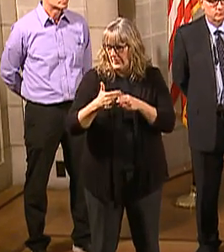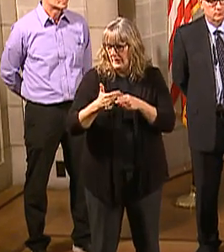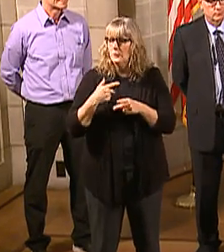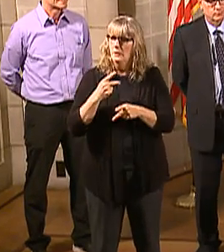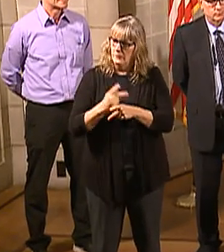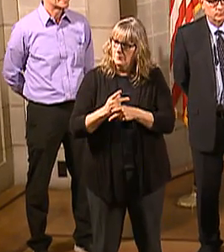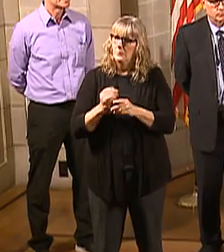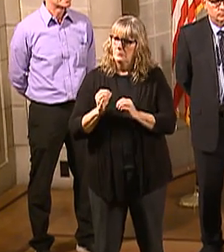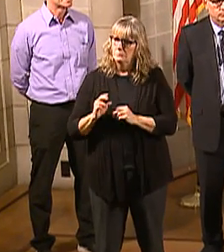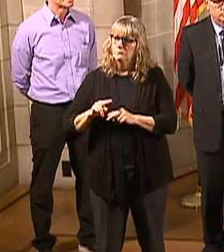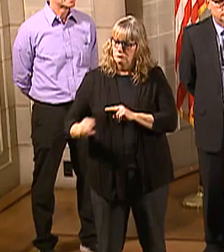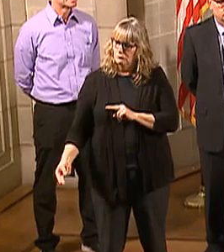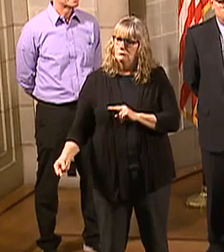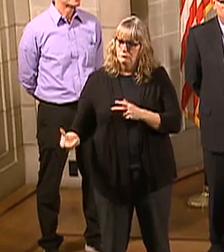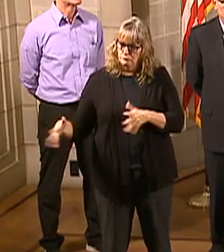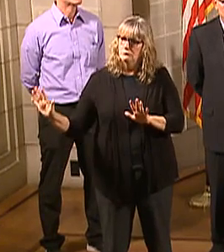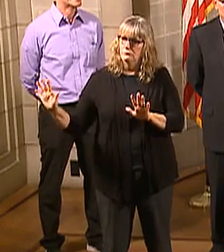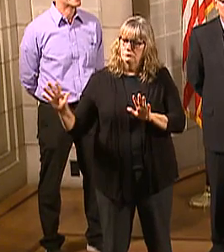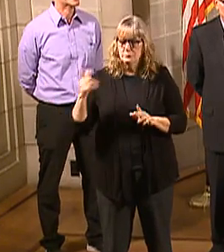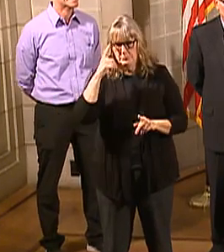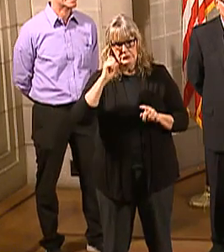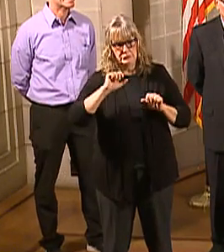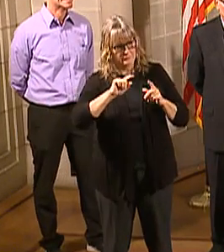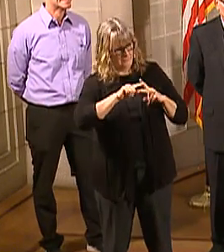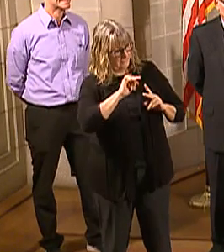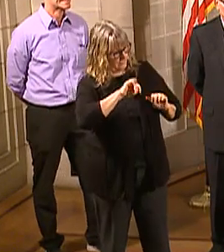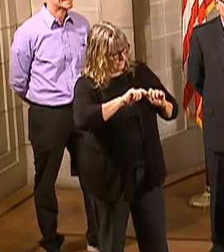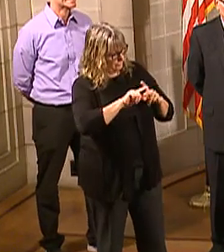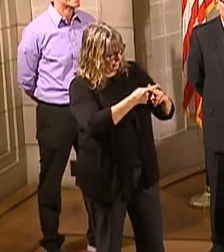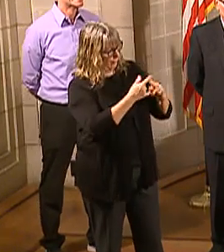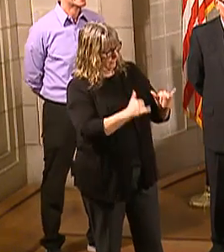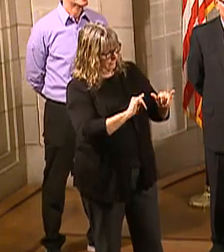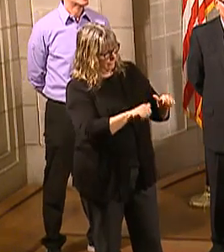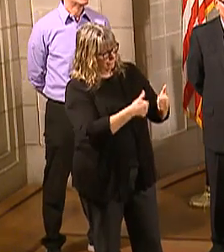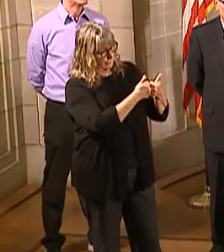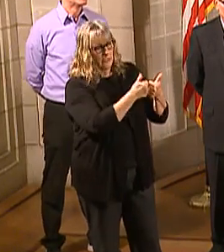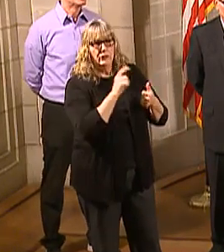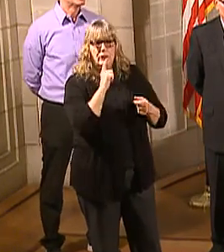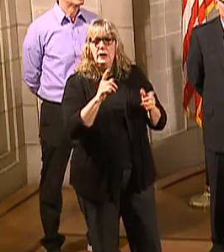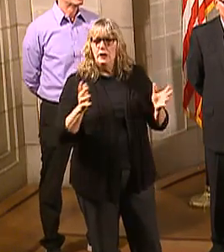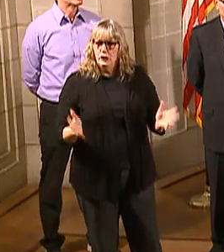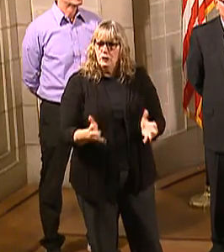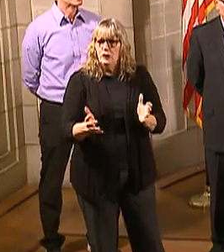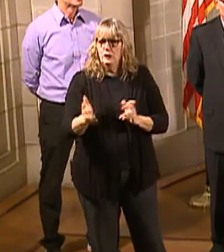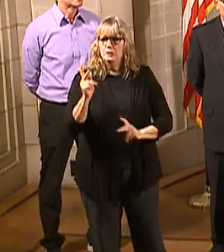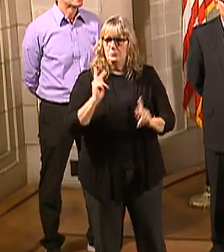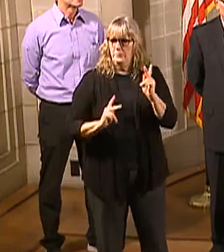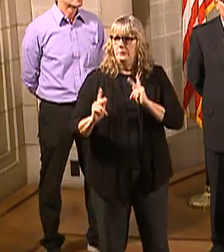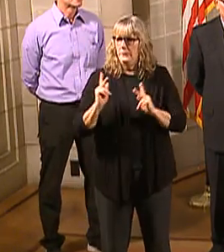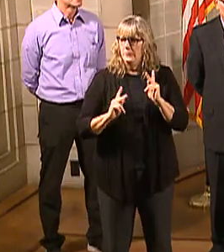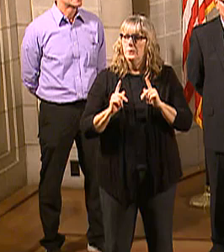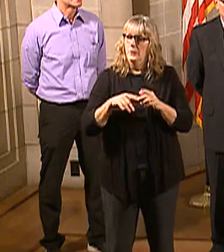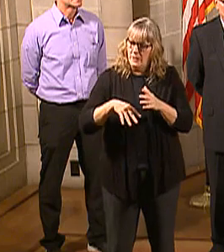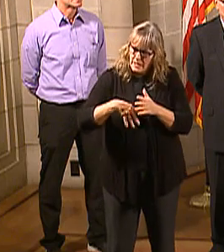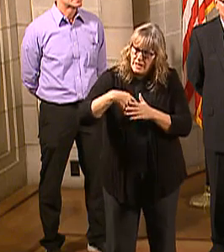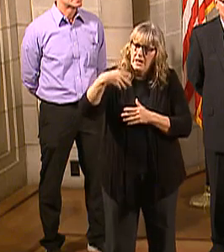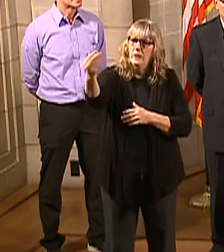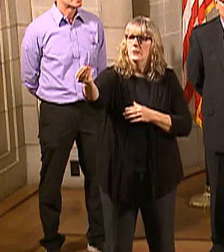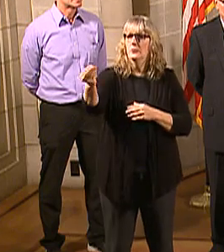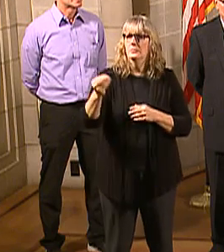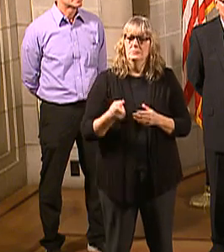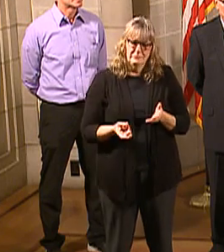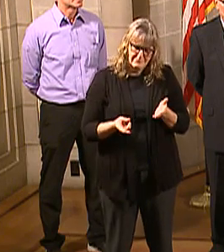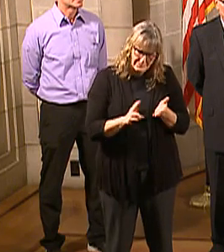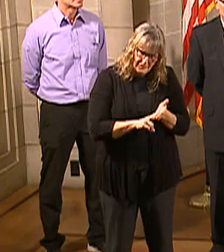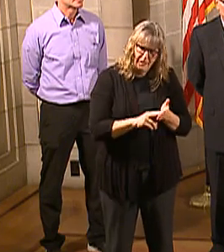it off. And it was all because we started this challenge. So I really do encourage people to go out, sign